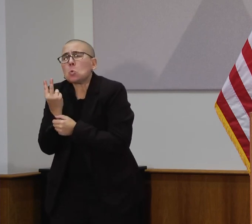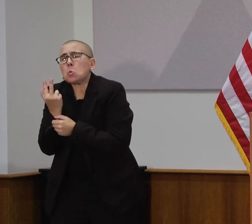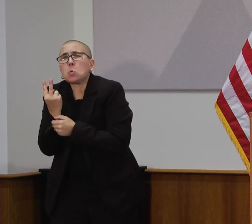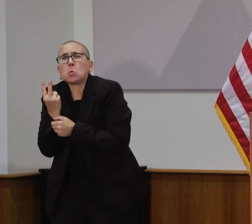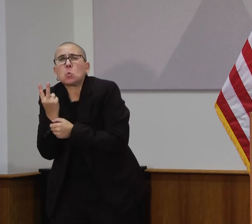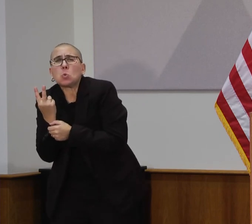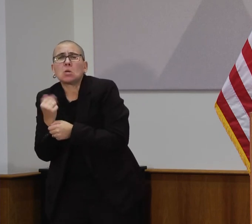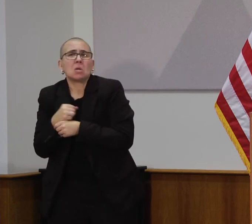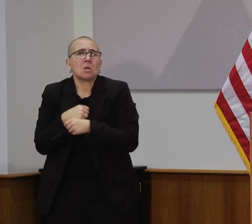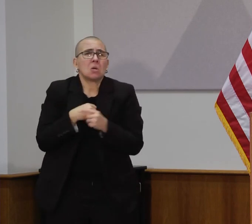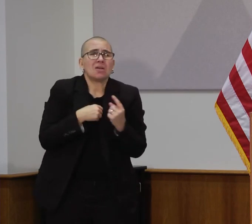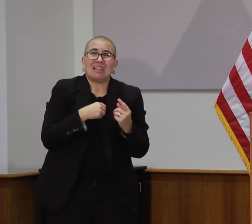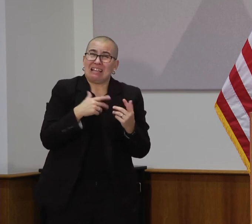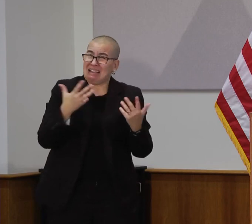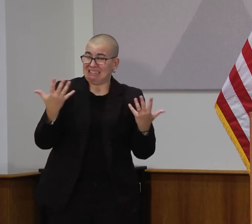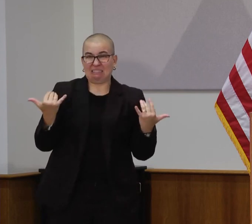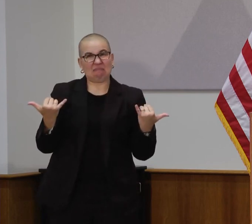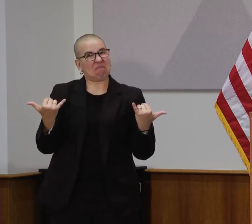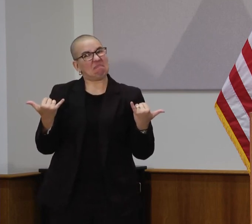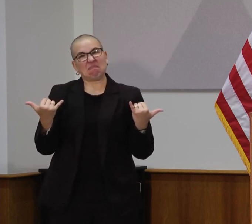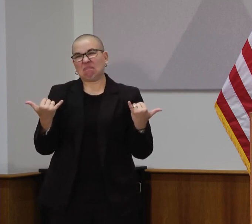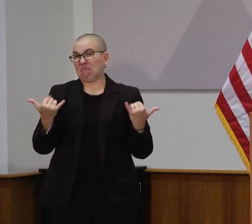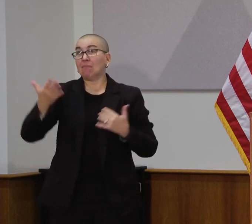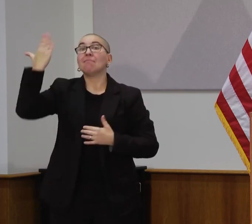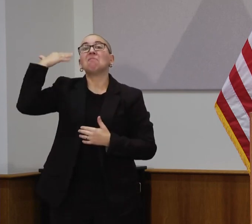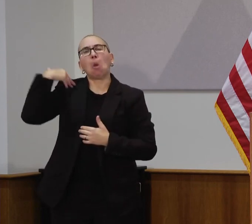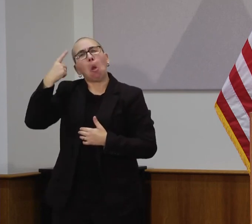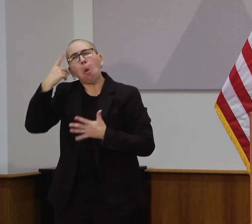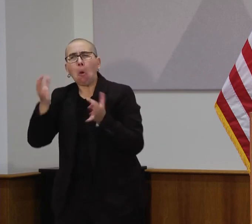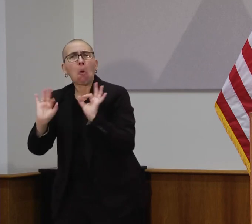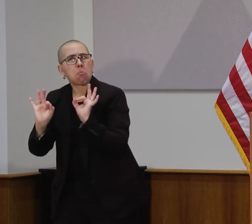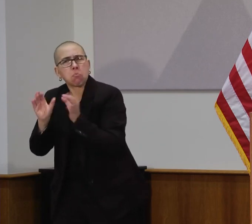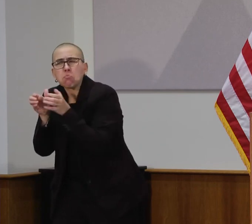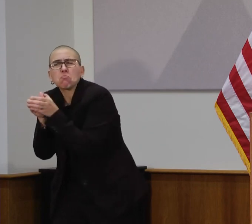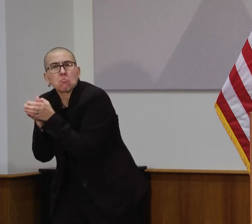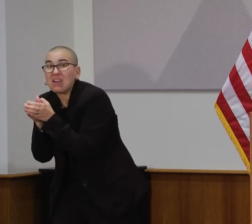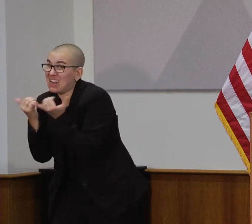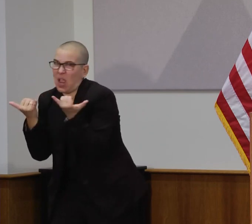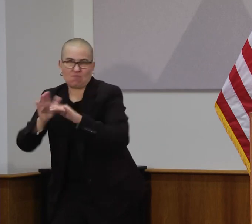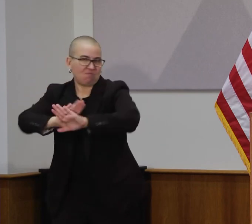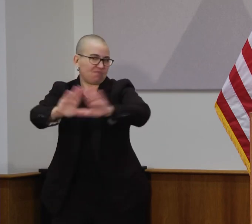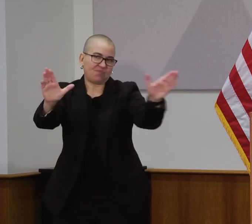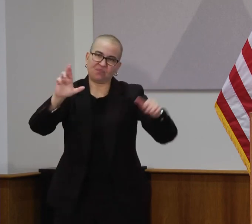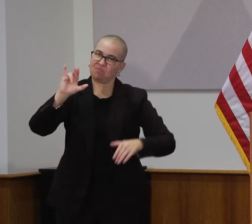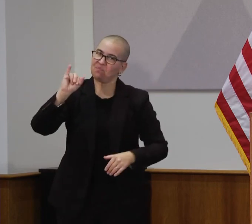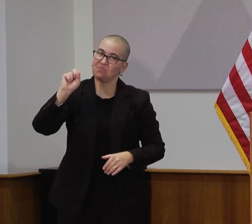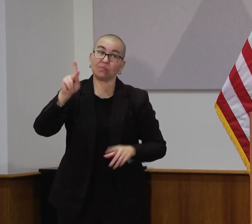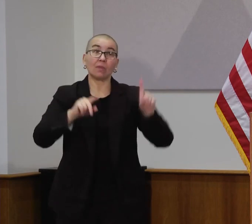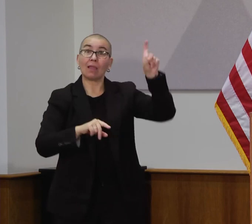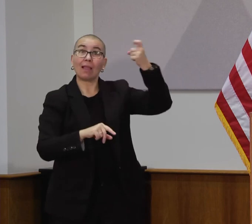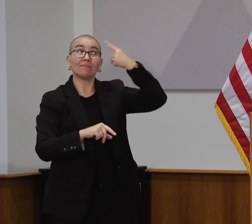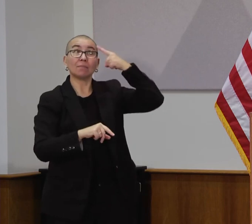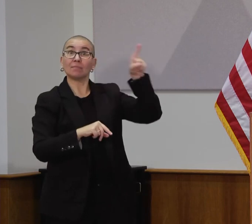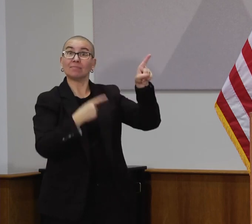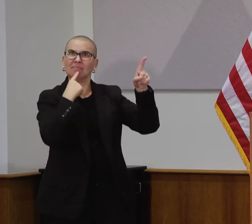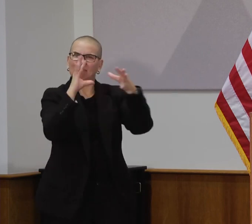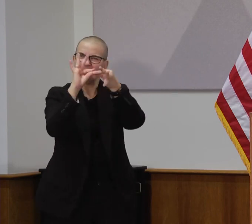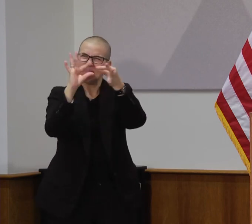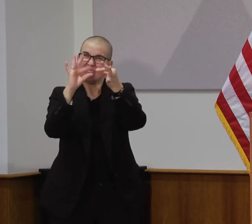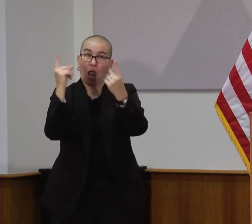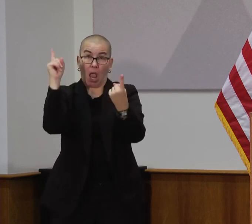we are at a crisis point. And keeping in mind, as the governor has shared, increasing prospects for safe and effective vaccines